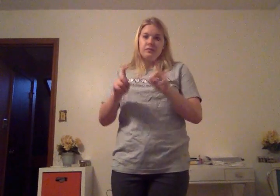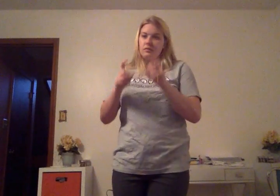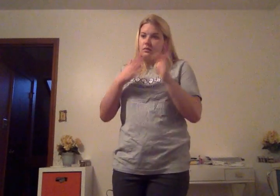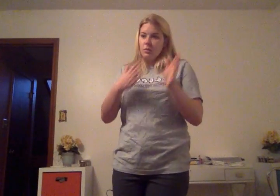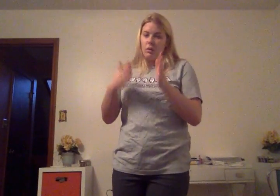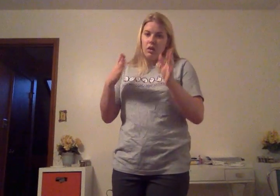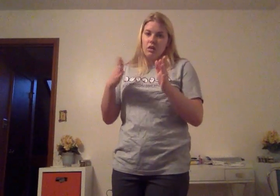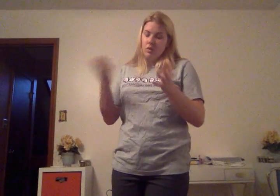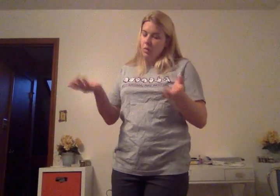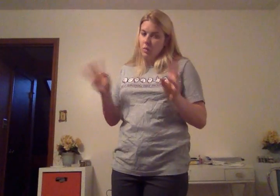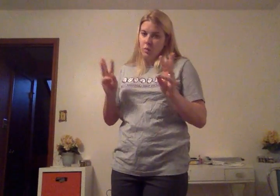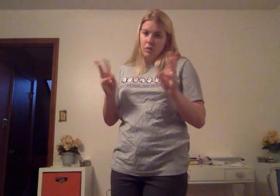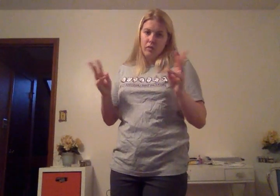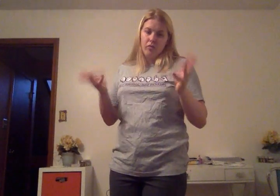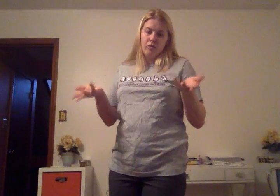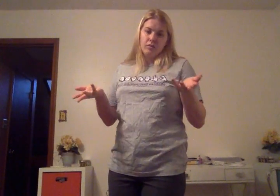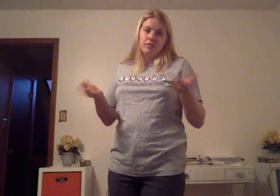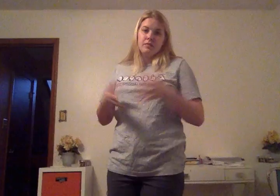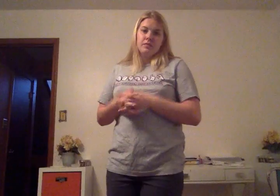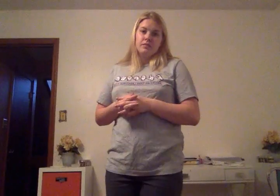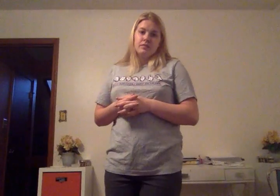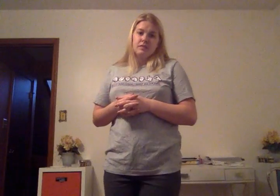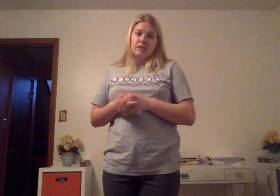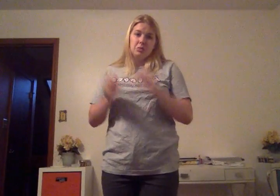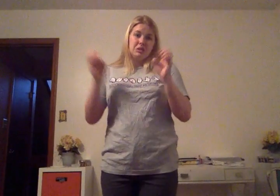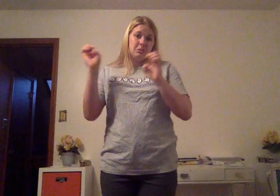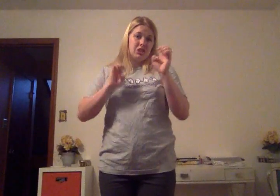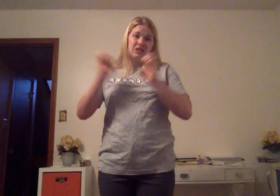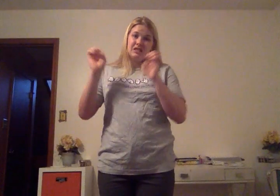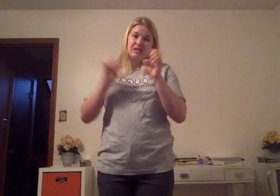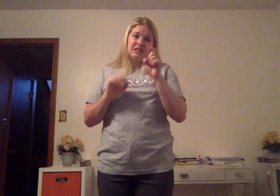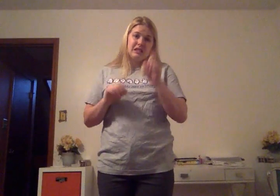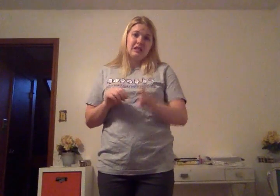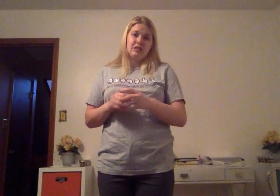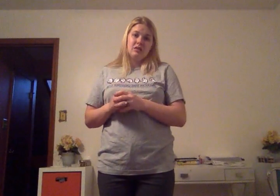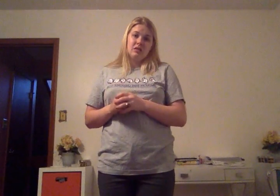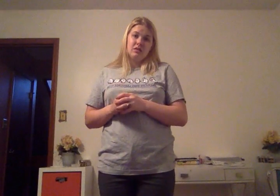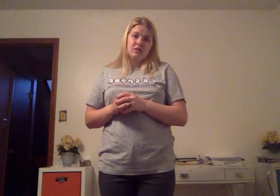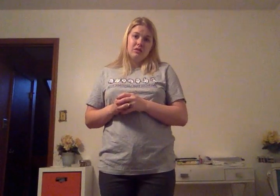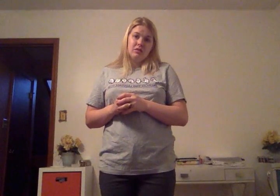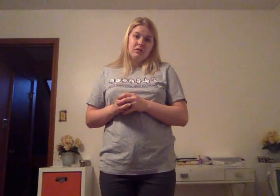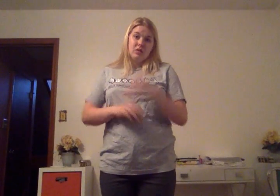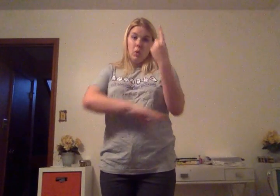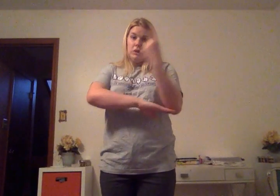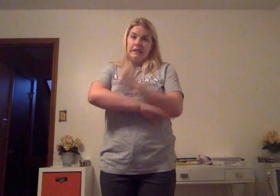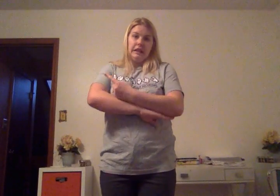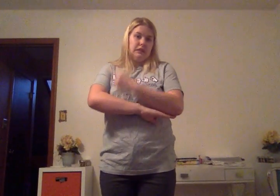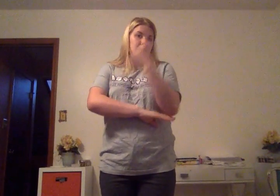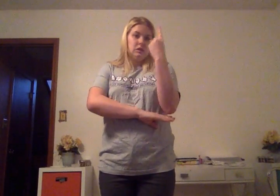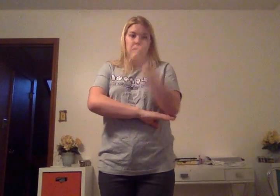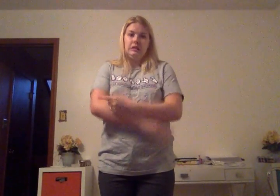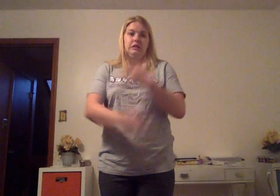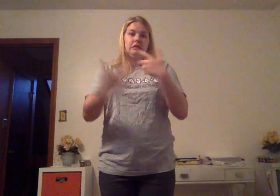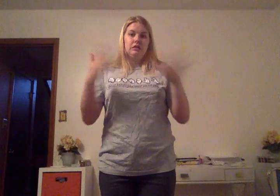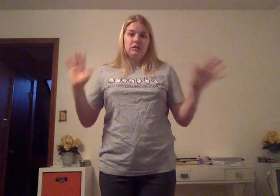our situation, because we were kind of an emergency situation, I did everything in like a day. And usually the process